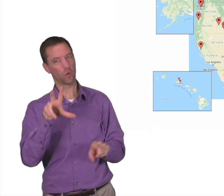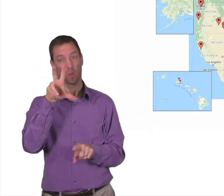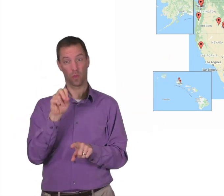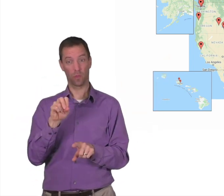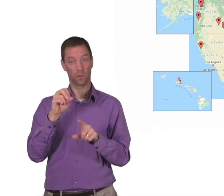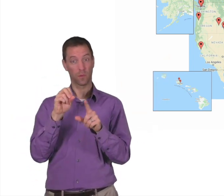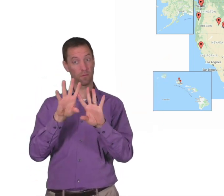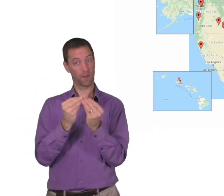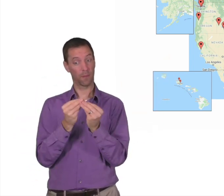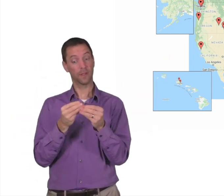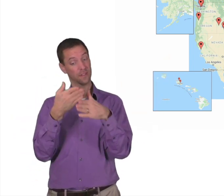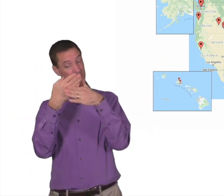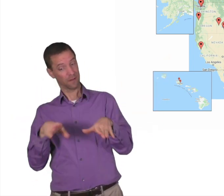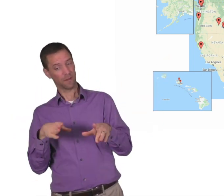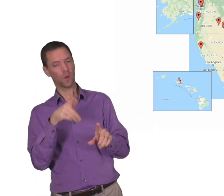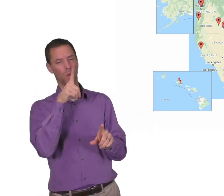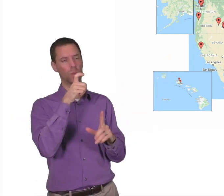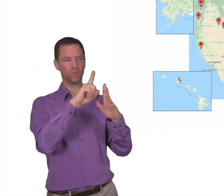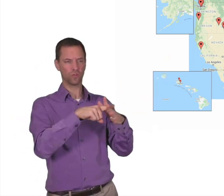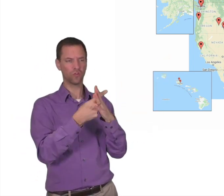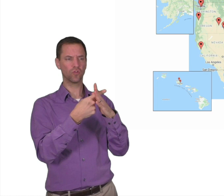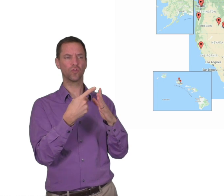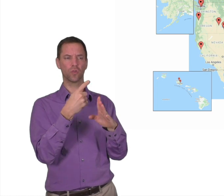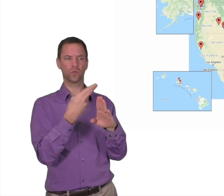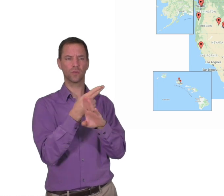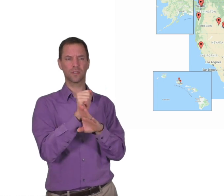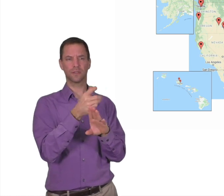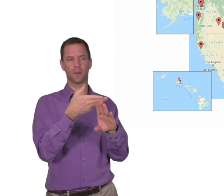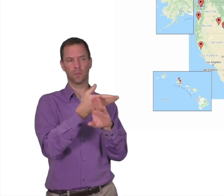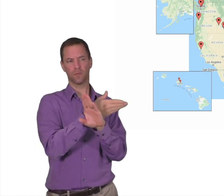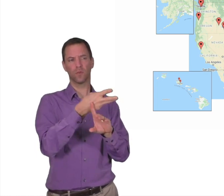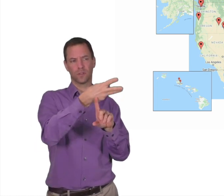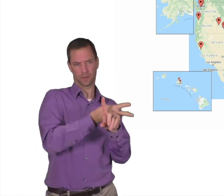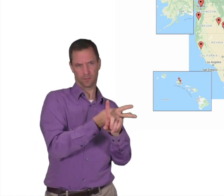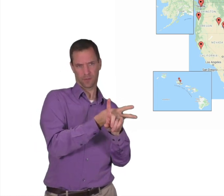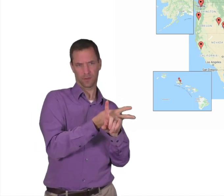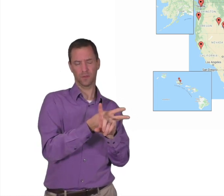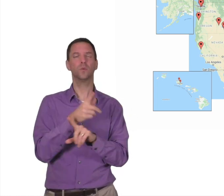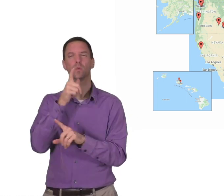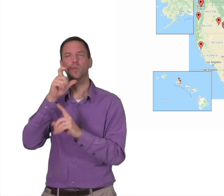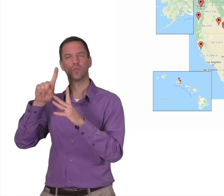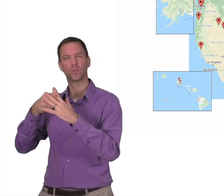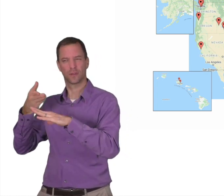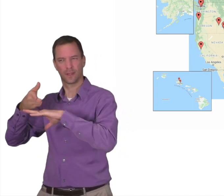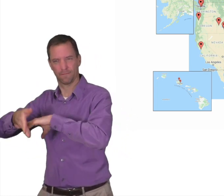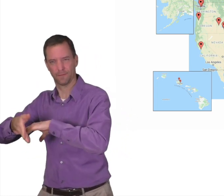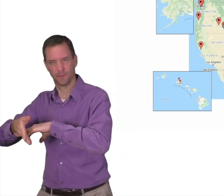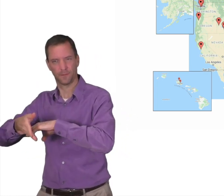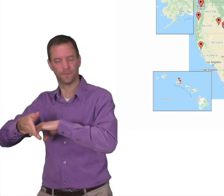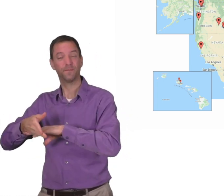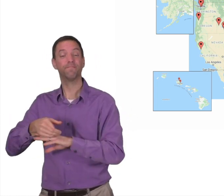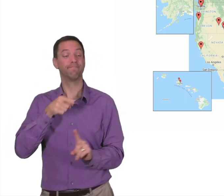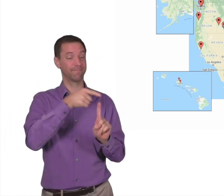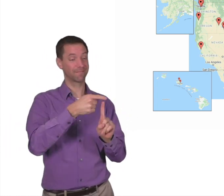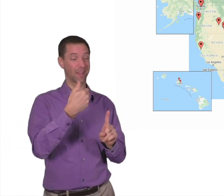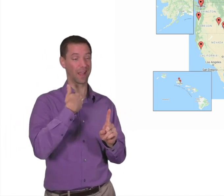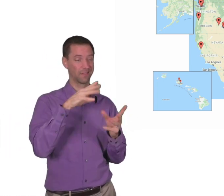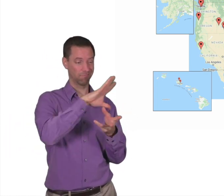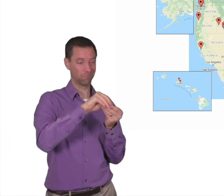So now let's take a look at those 30 families, divided based on those who started using ASL before their child was 6 months old